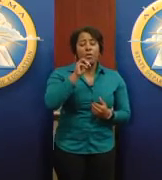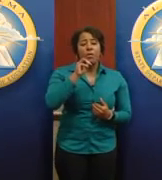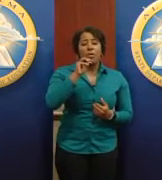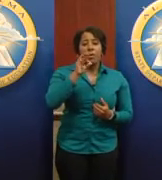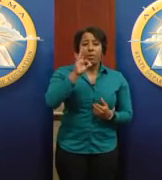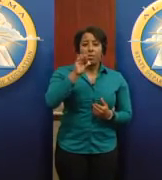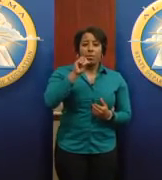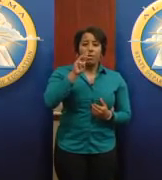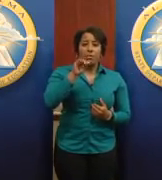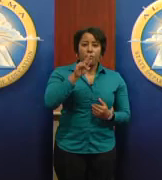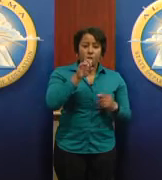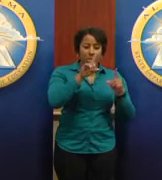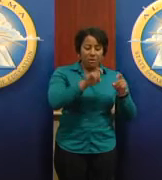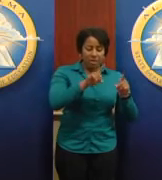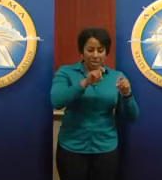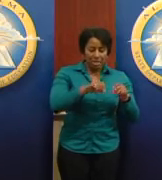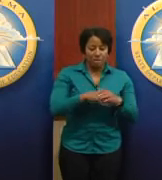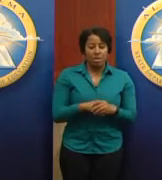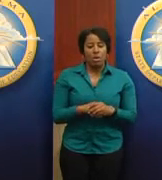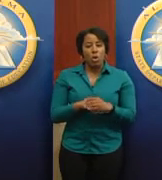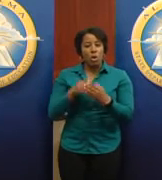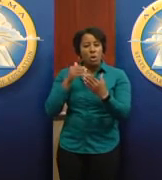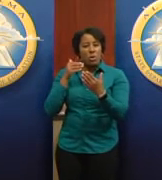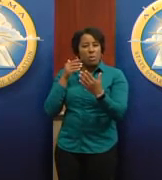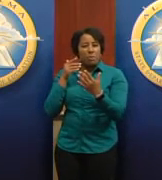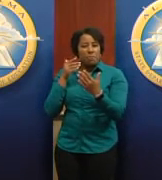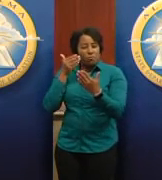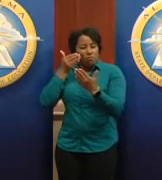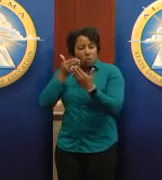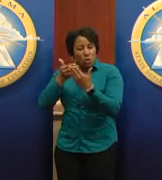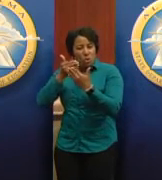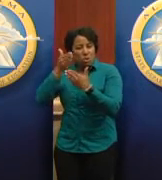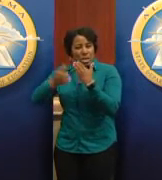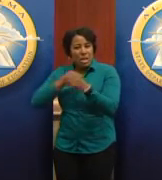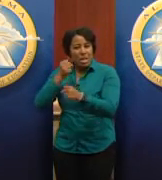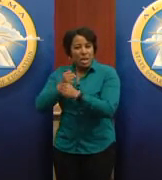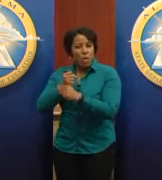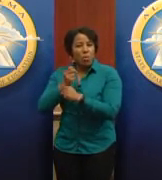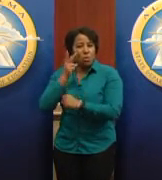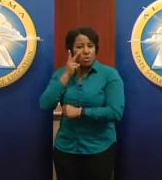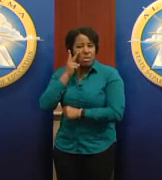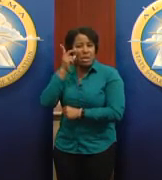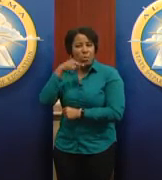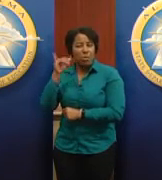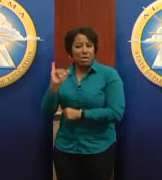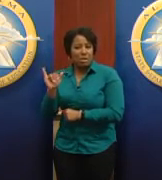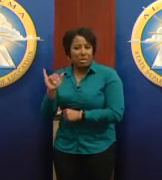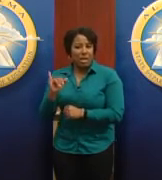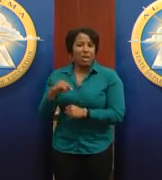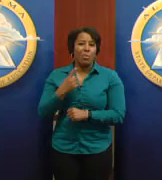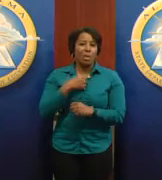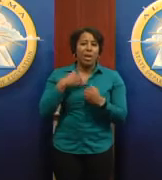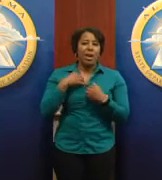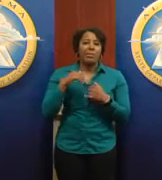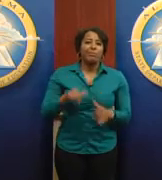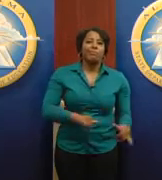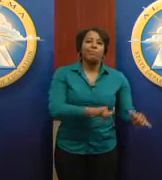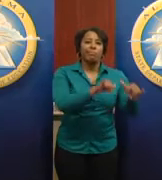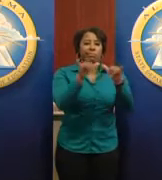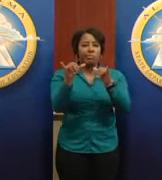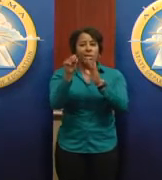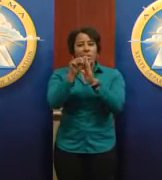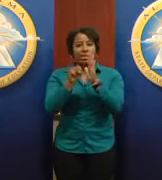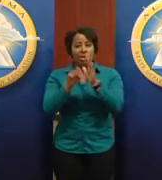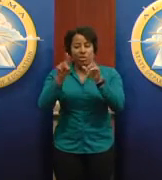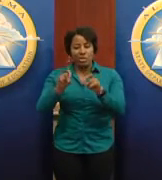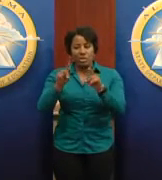see what that looks like. Of course, the state, the formal state standardized test that's given at the end of most school years was